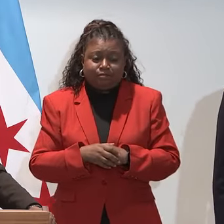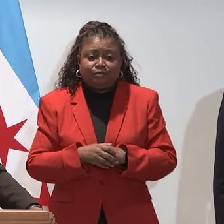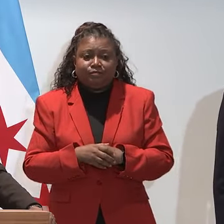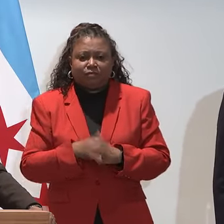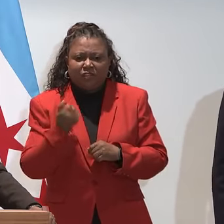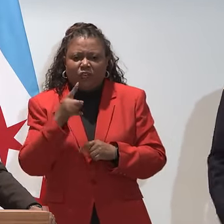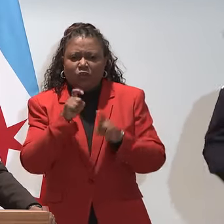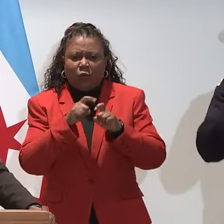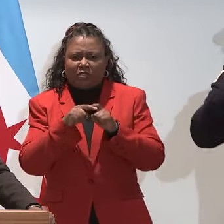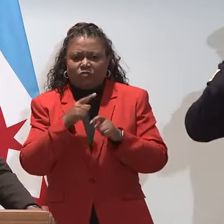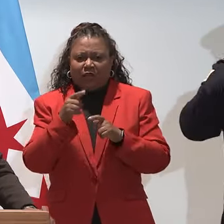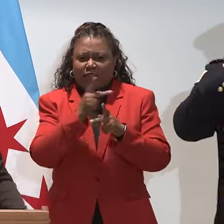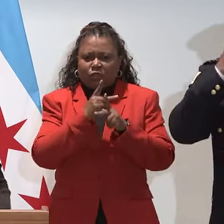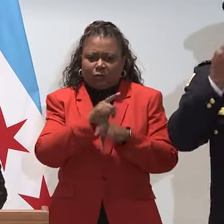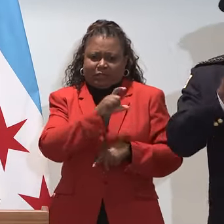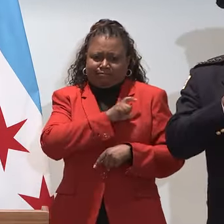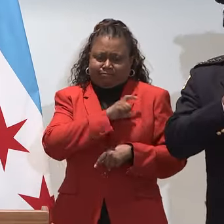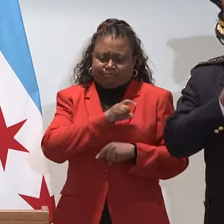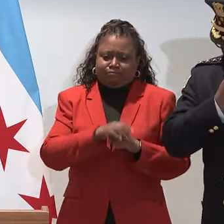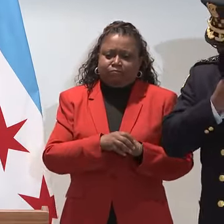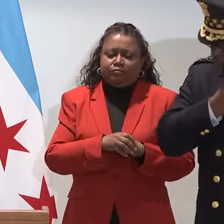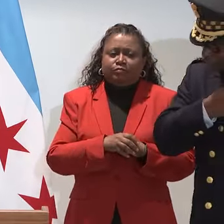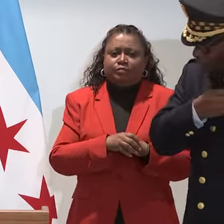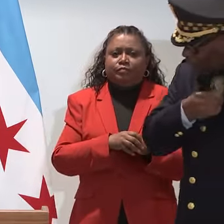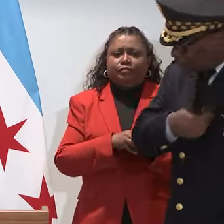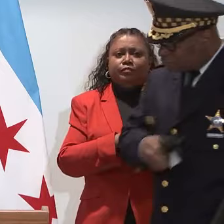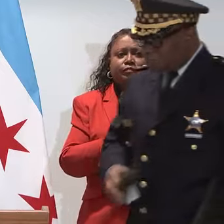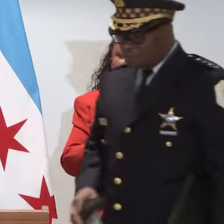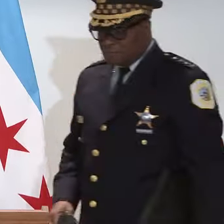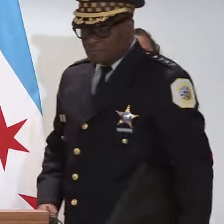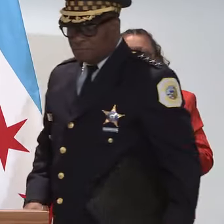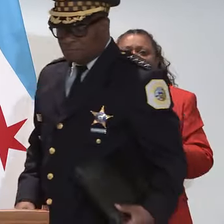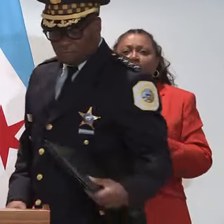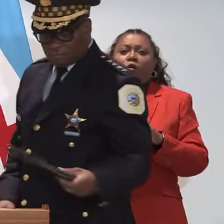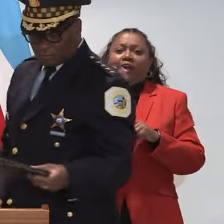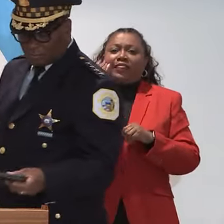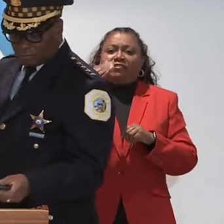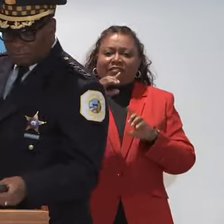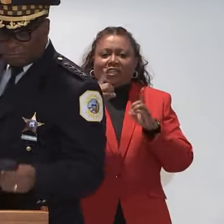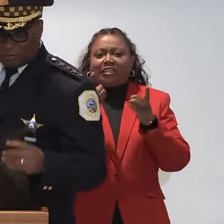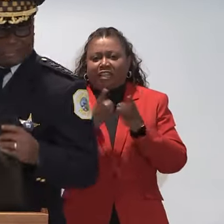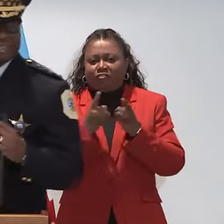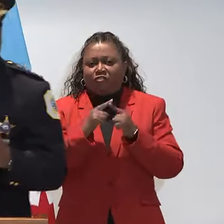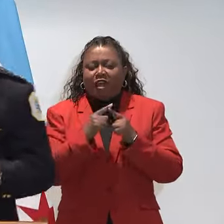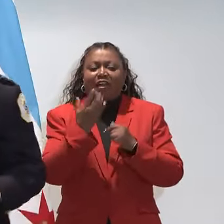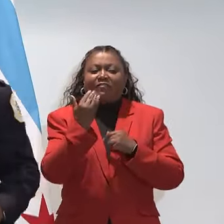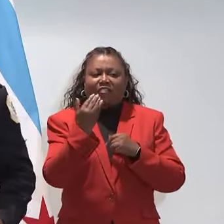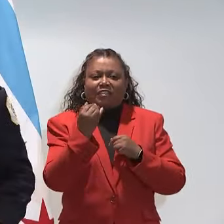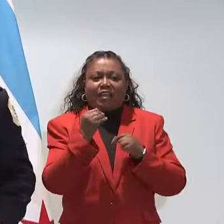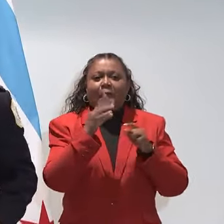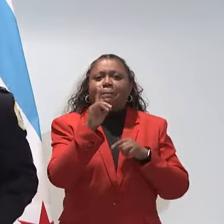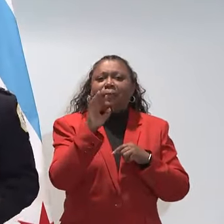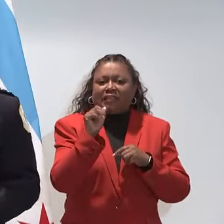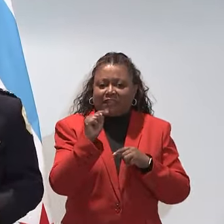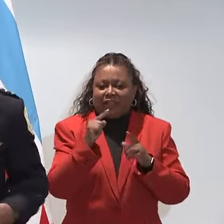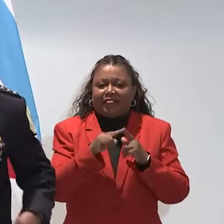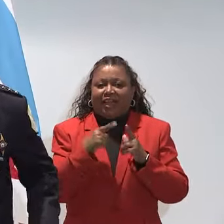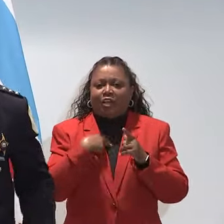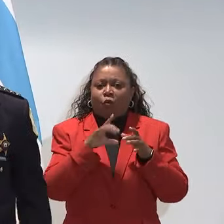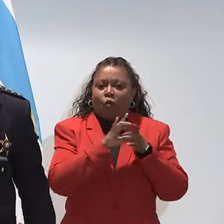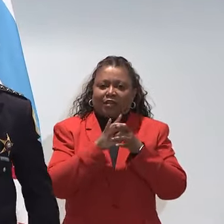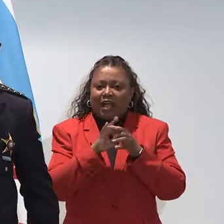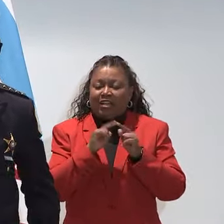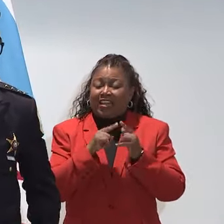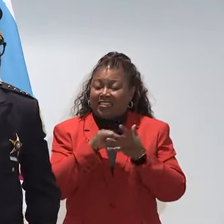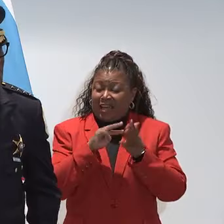A couple questions for the superintendent. Yeah. For these 15 districts, these four that are 15 beats. Yeah, go ahead. 15 beats that mm-hmm. are organized in